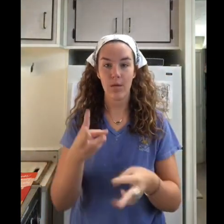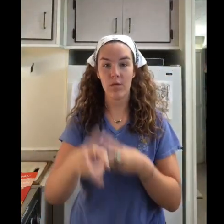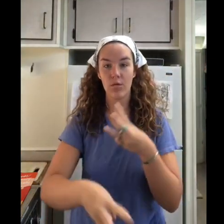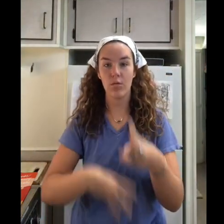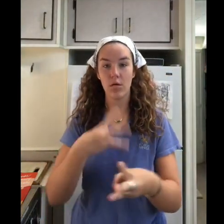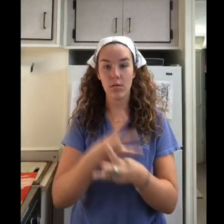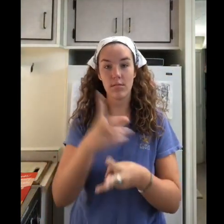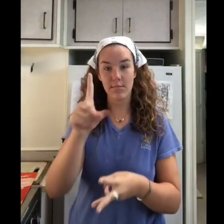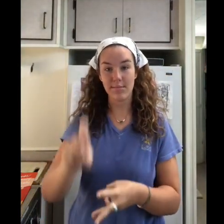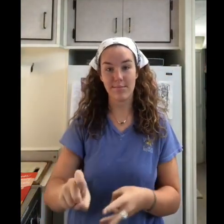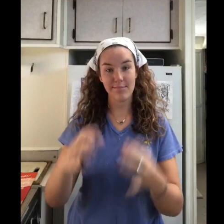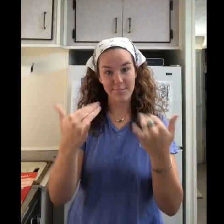what the world